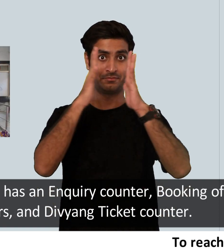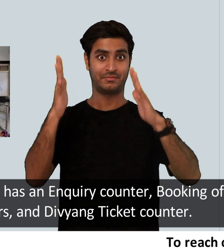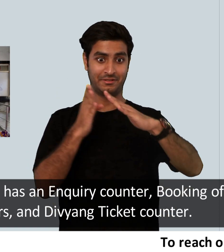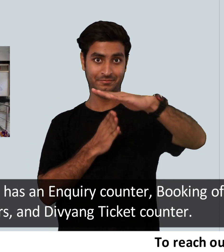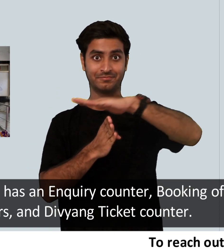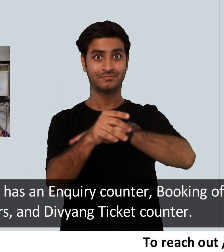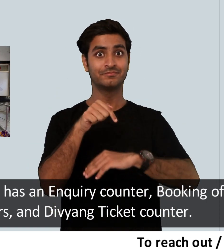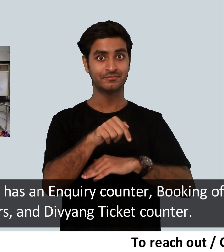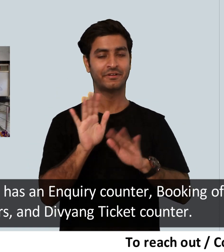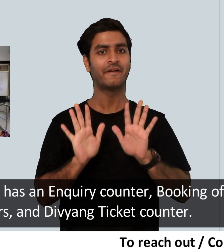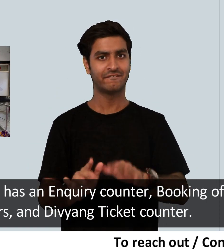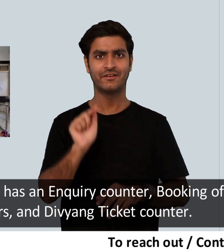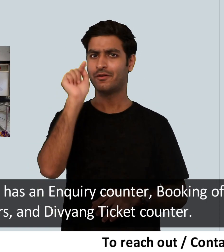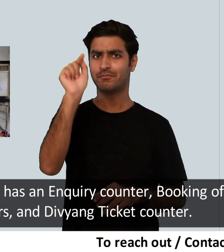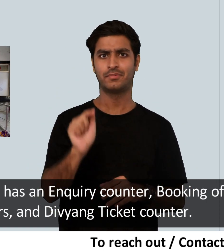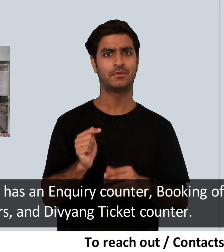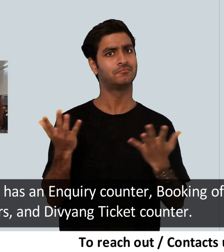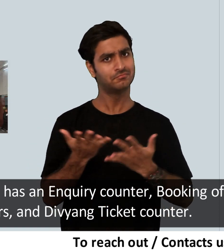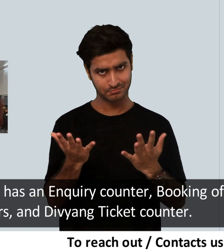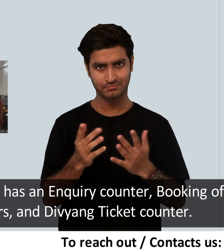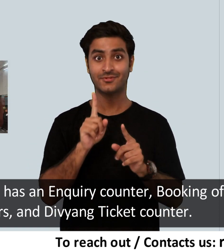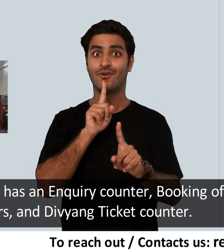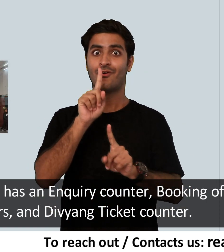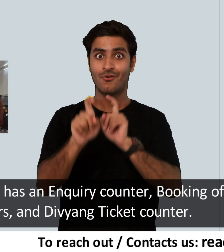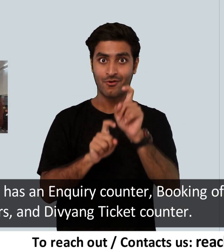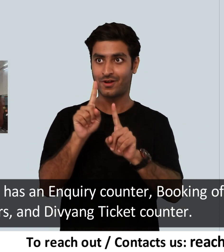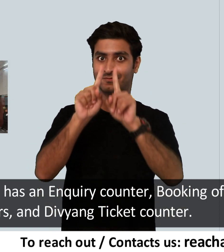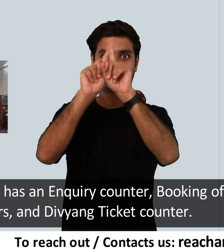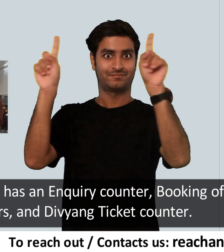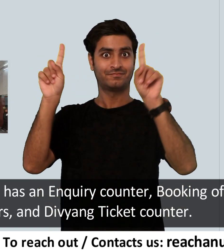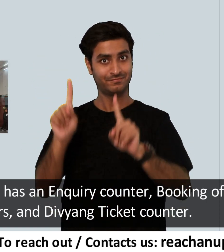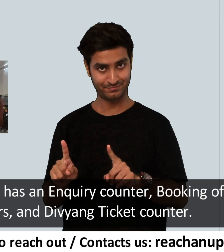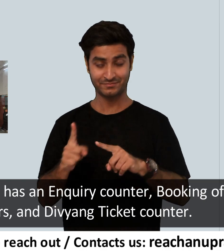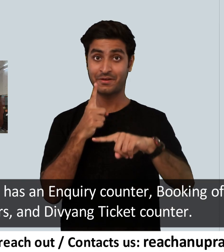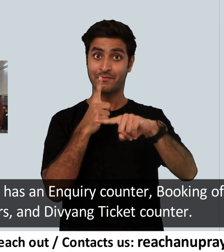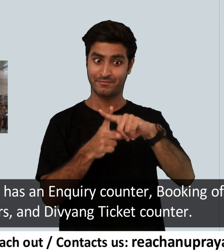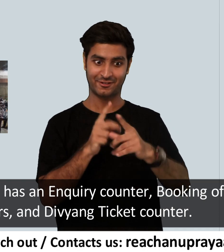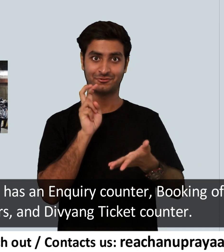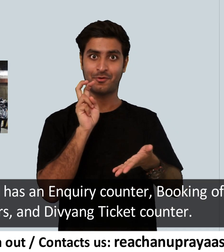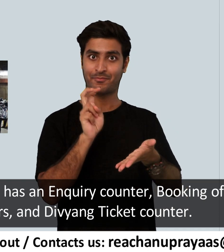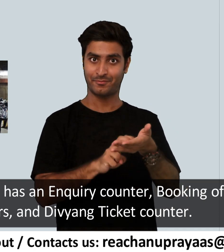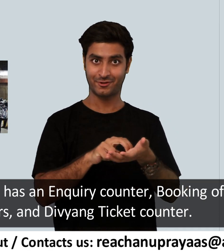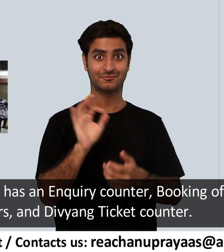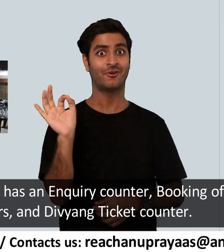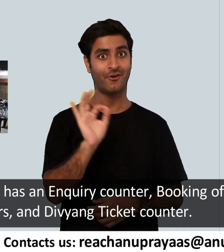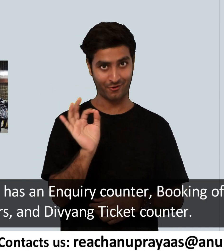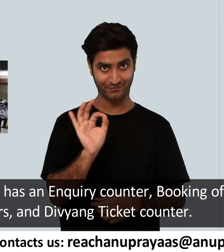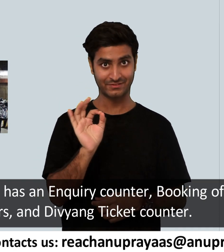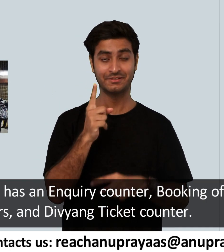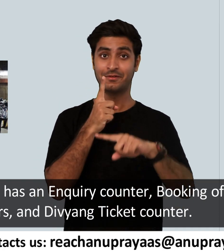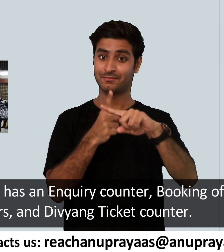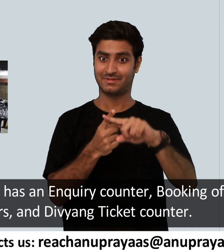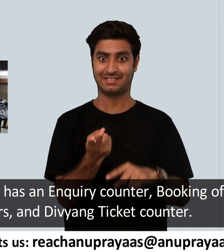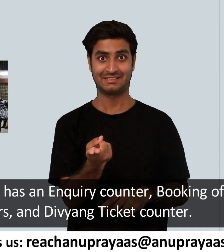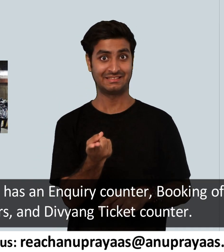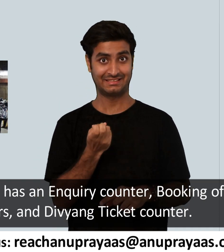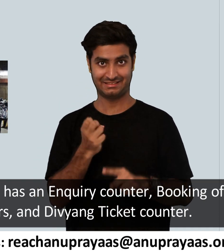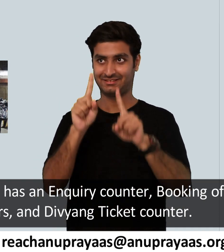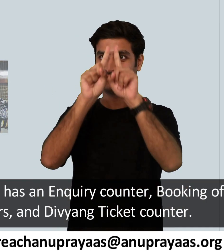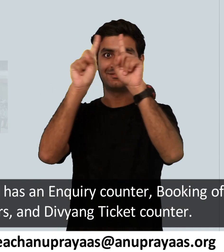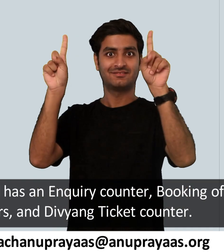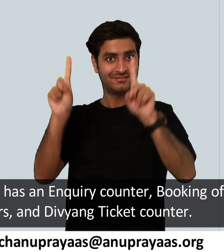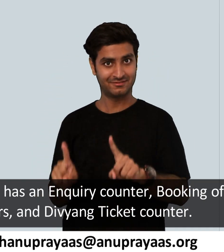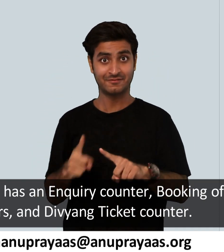The main entrance hall has an enquiry counter, booking office, ticket counters and Divyang ticket